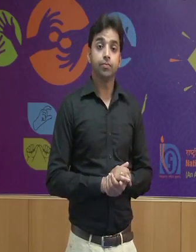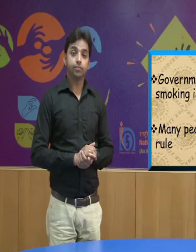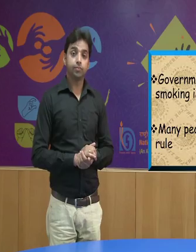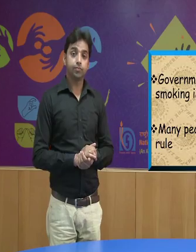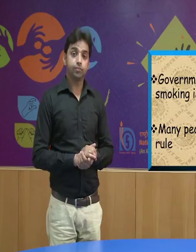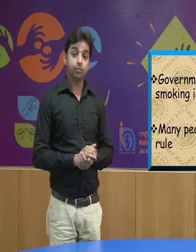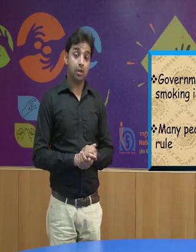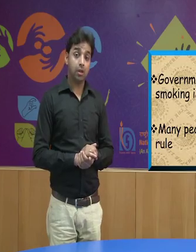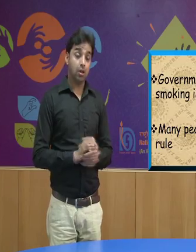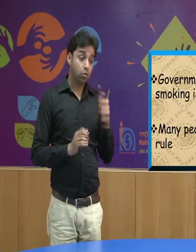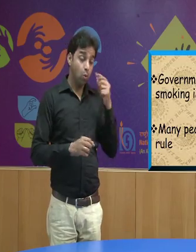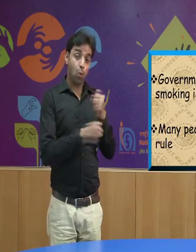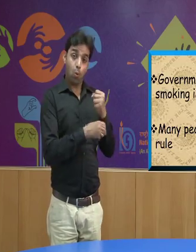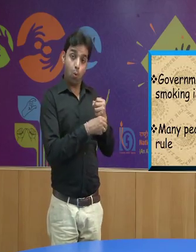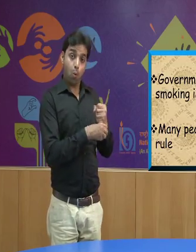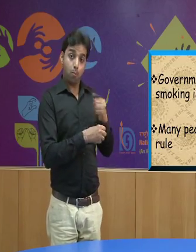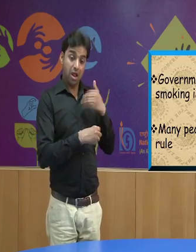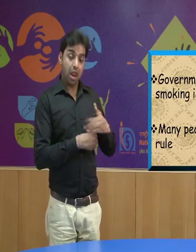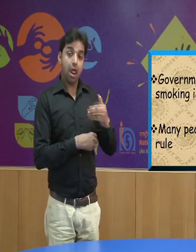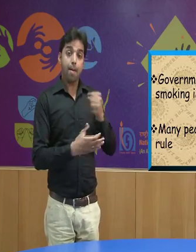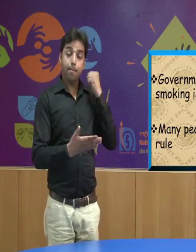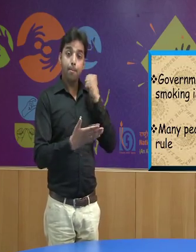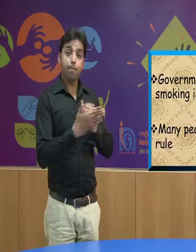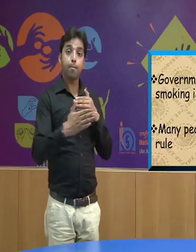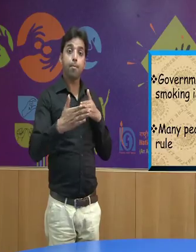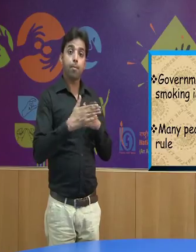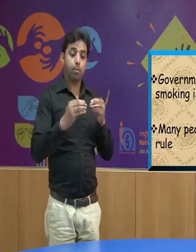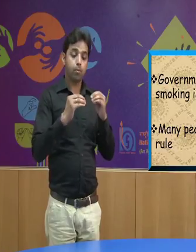The government has even banned smoking in public places.